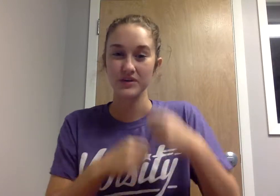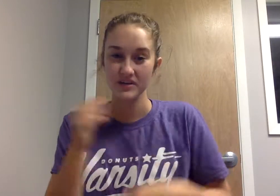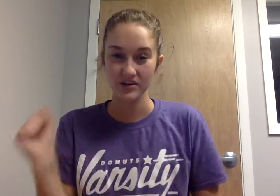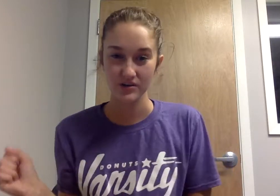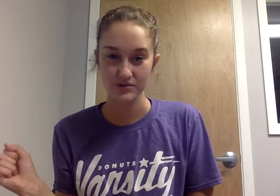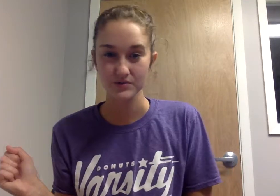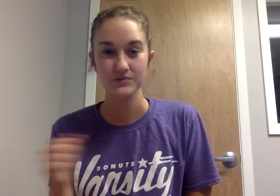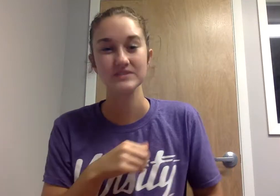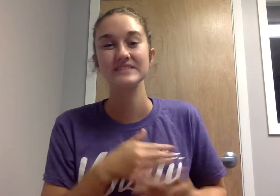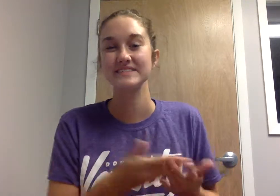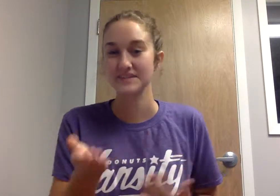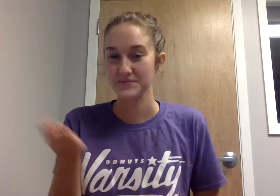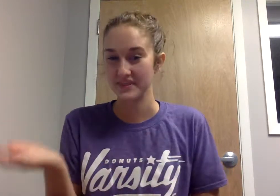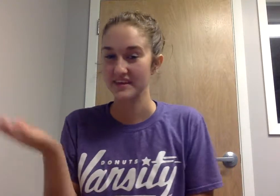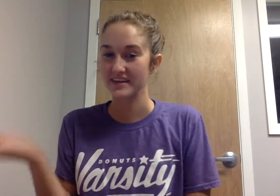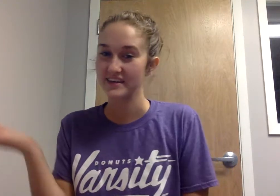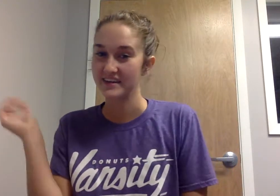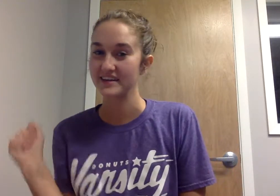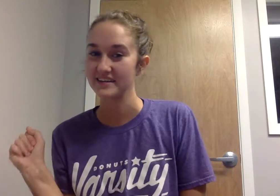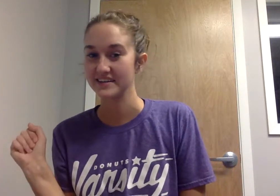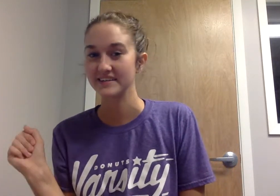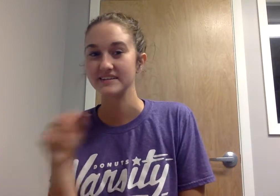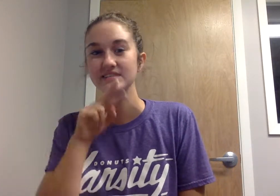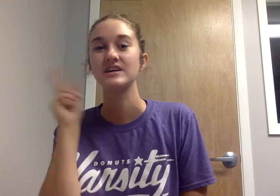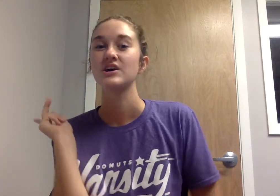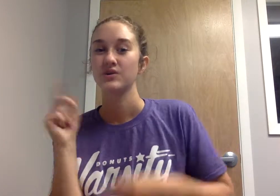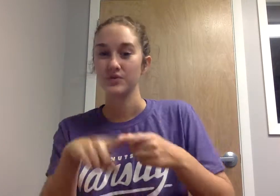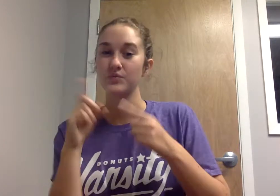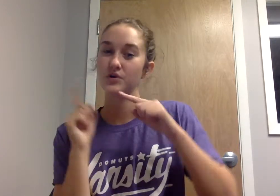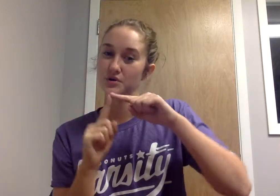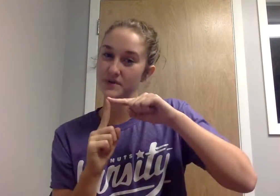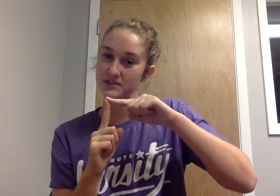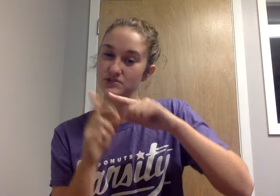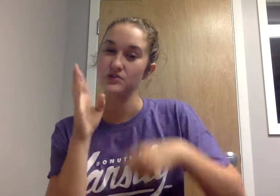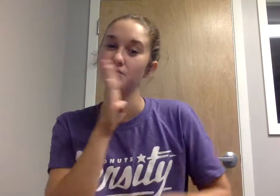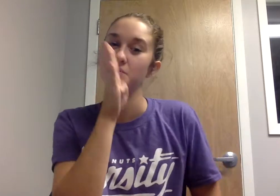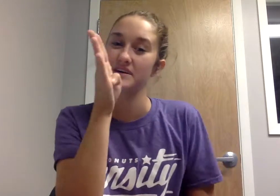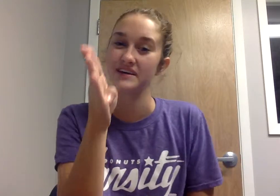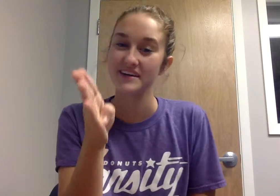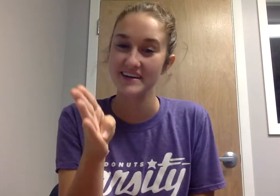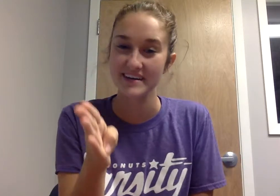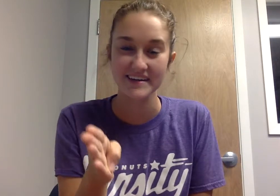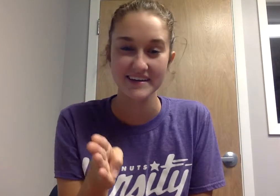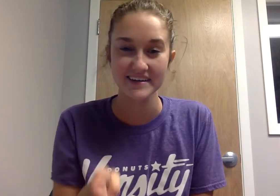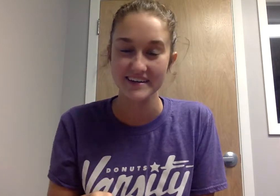we go. Some things we're meant to be.